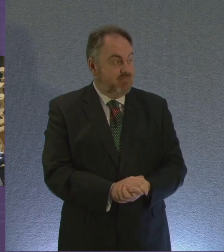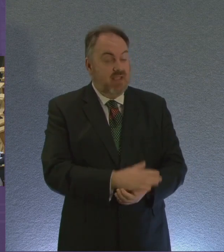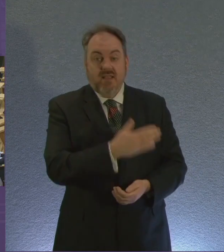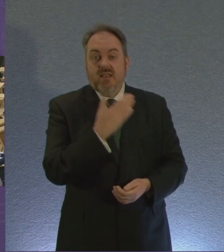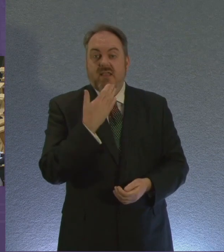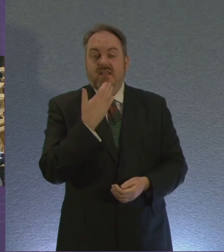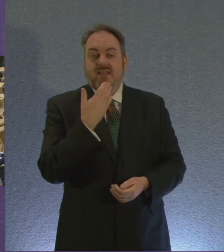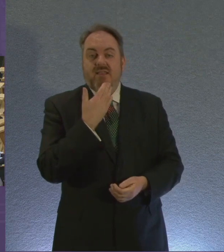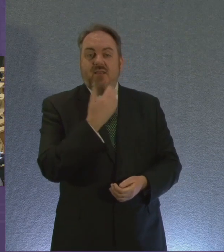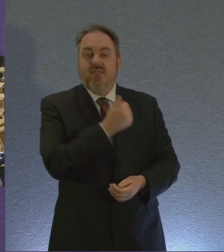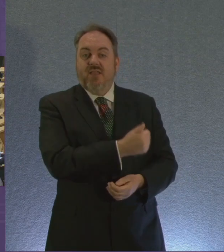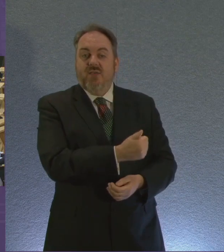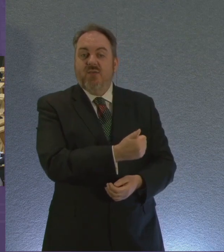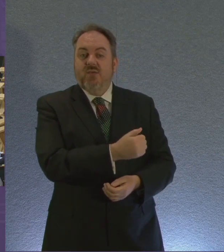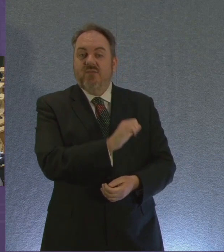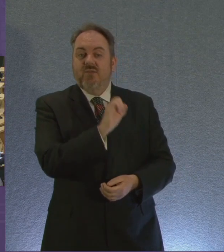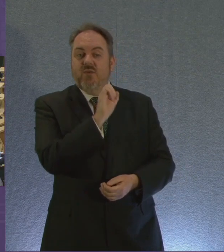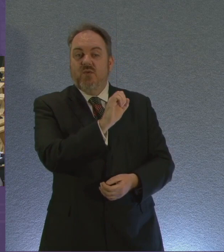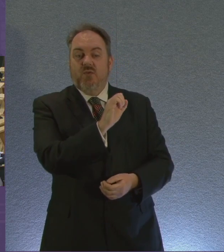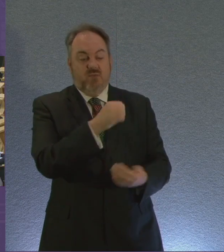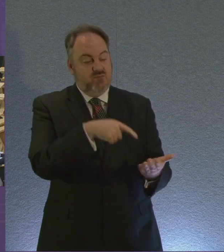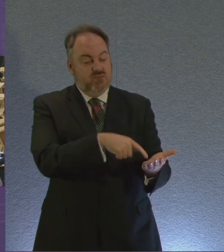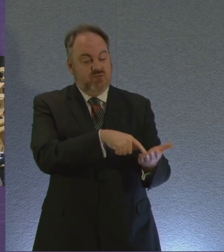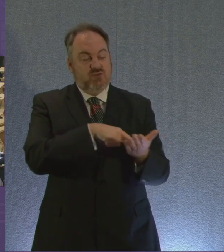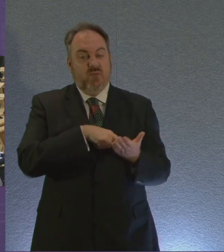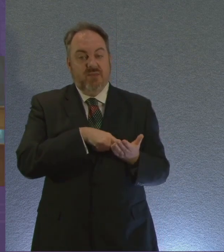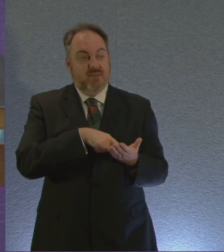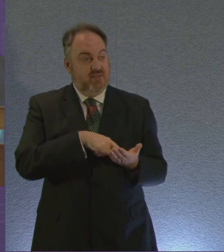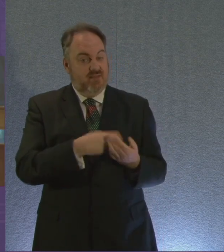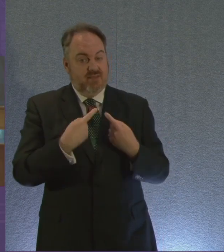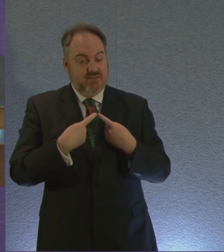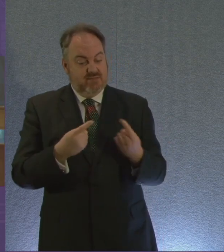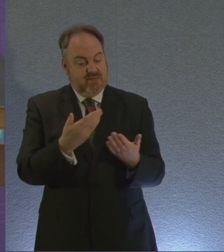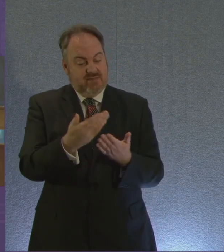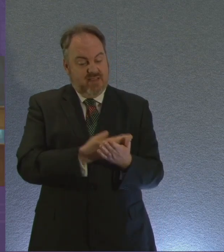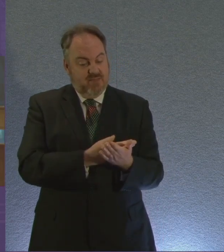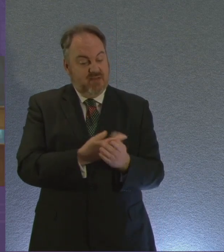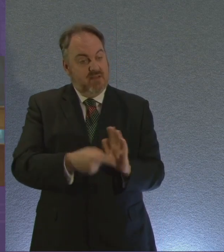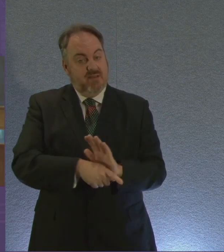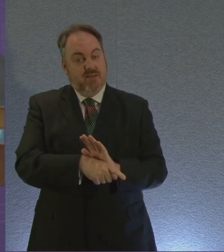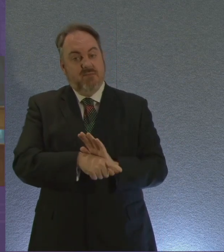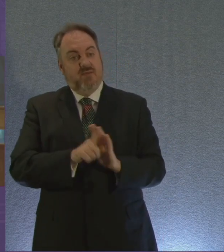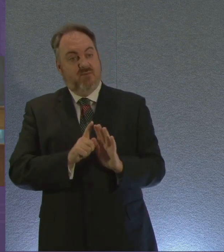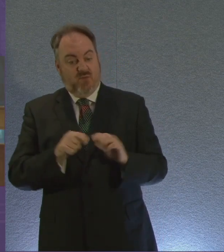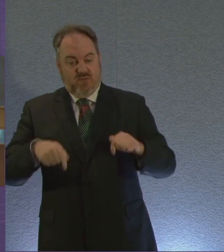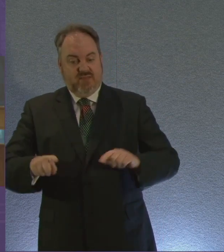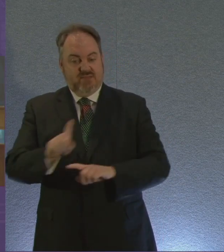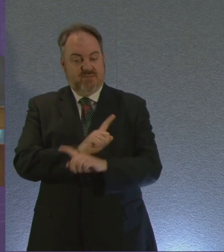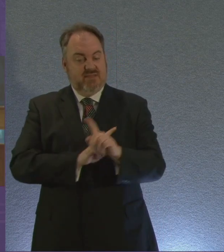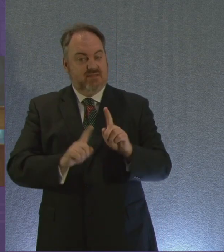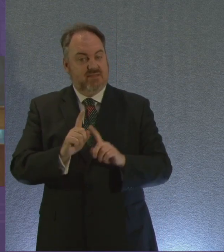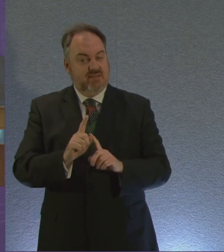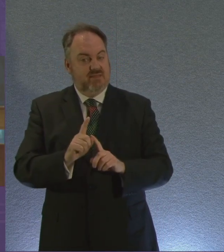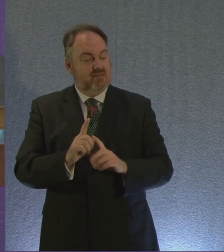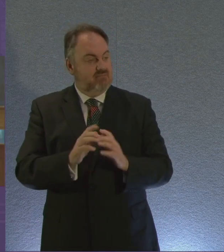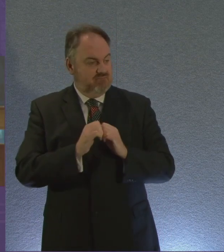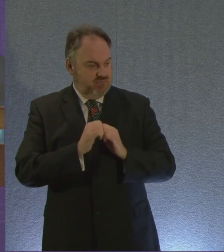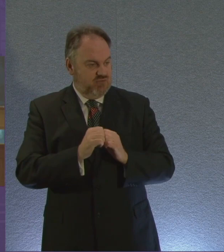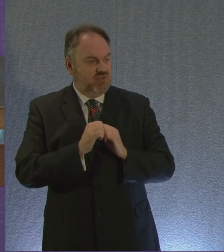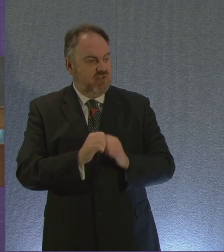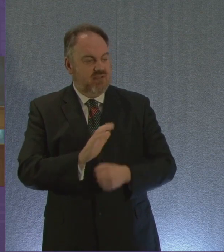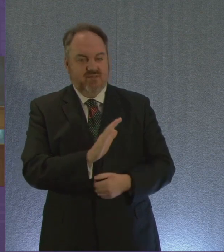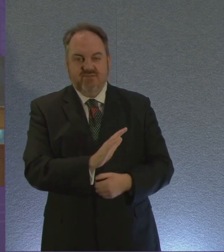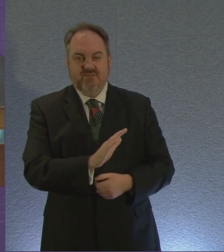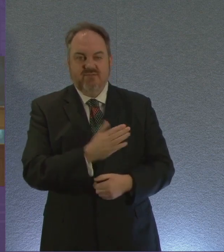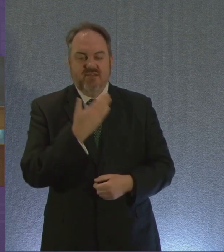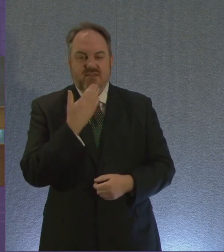thank the Cabinet Secretary for advance sight of the statement and also the opportunity to discuss this earlier today. I fully appreciate